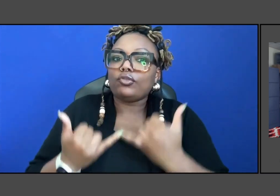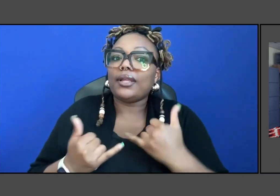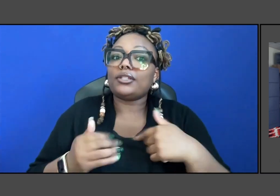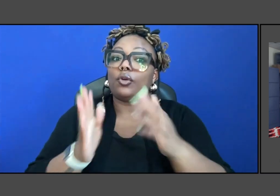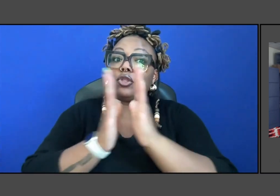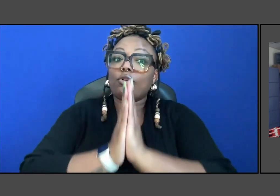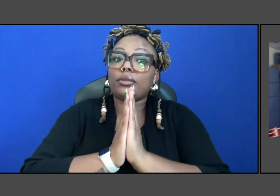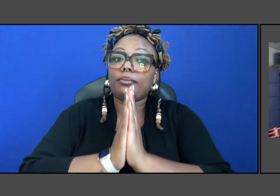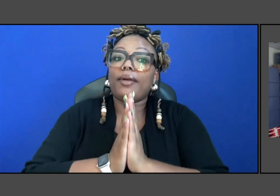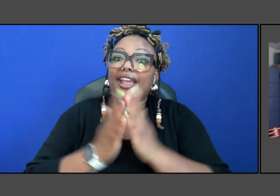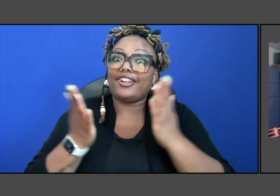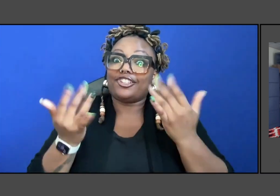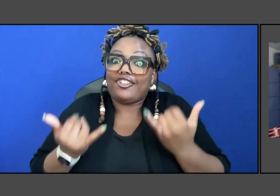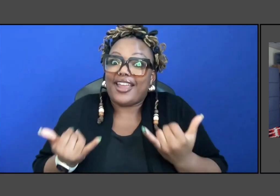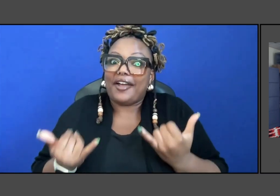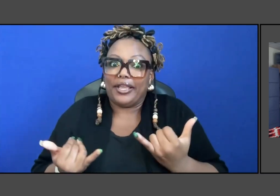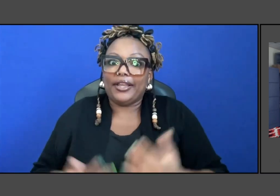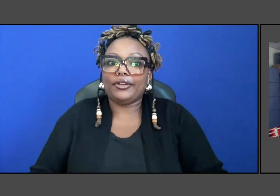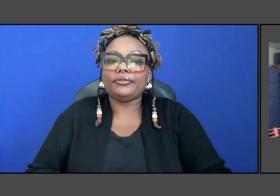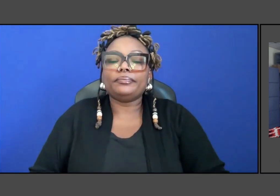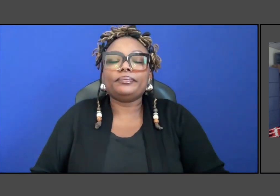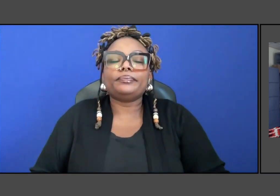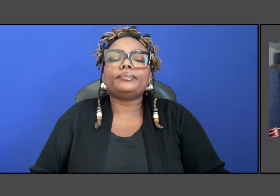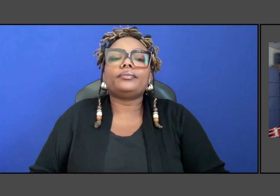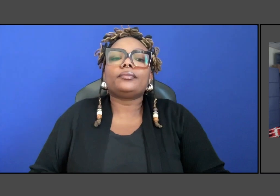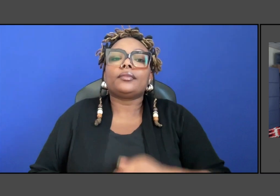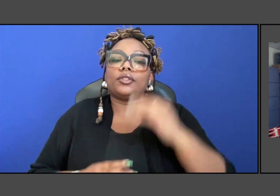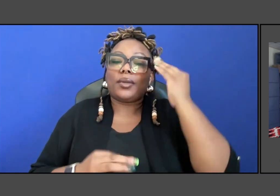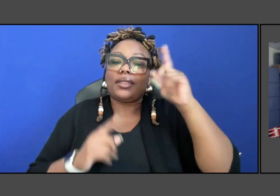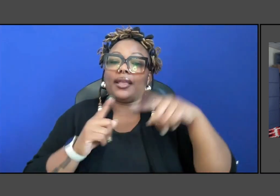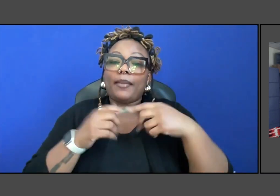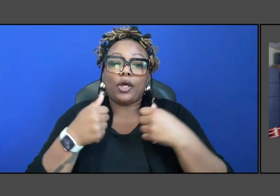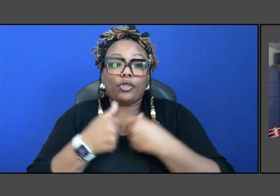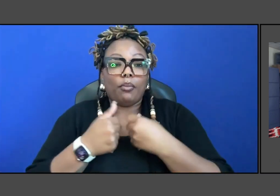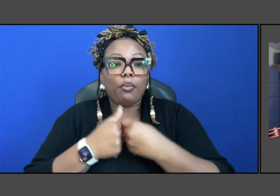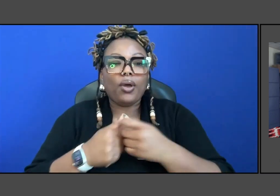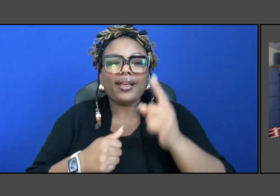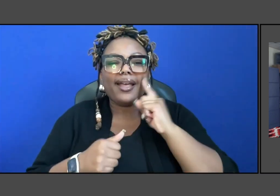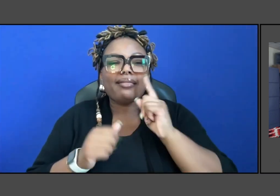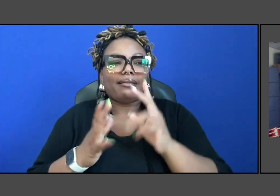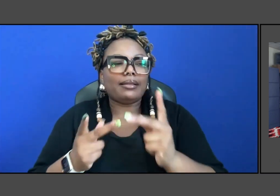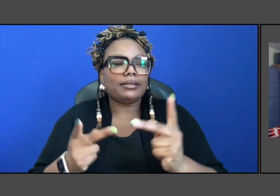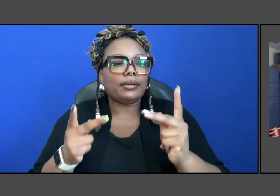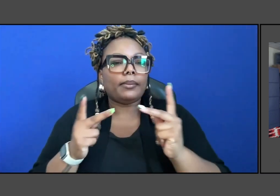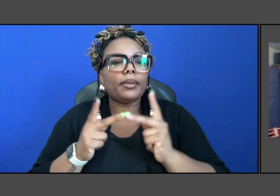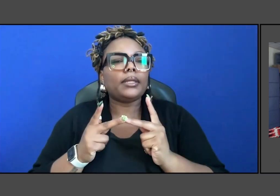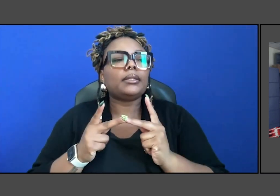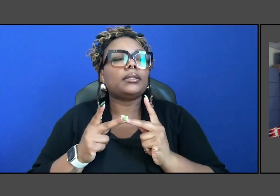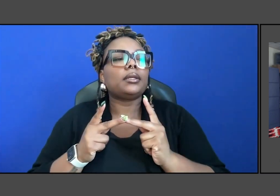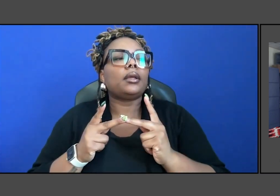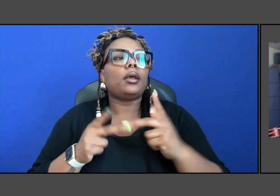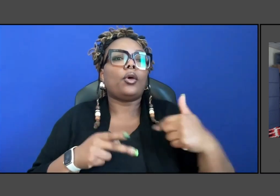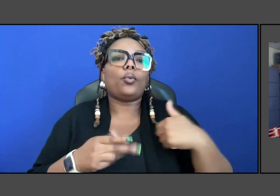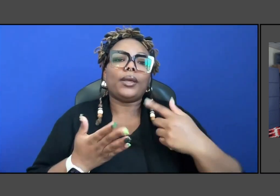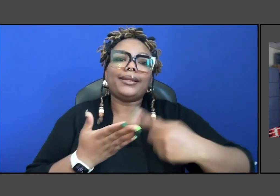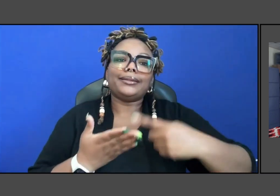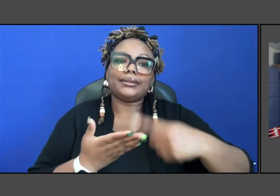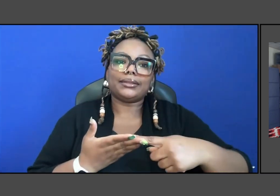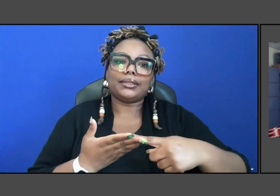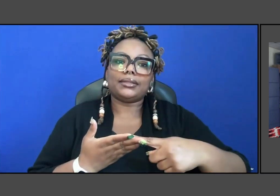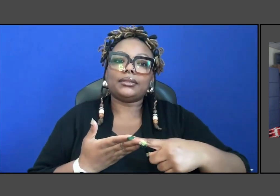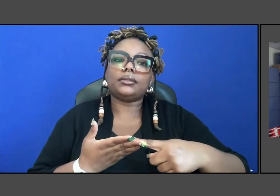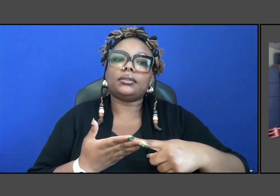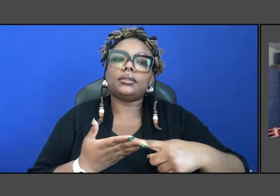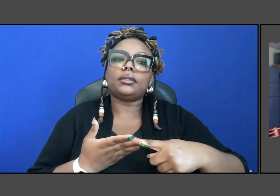present. And so when I think of the border, I also think it's really a place about, we talk about this